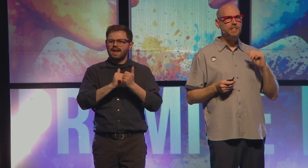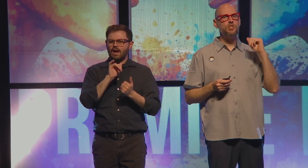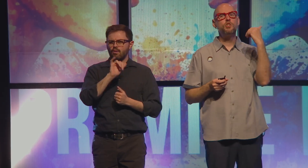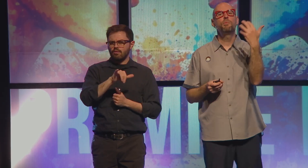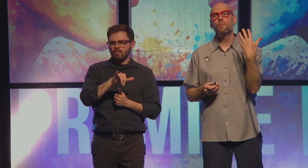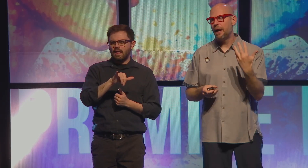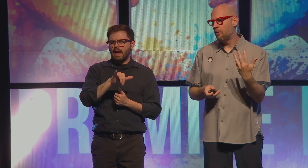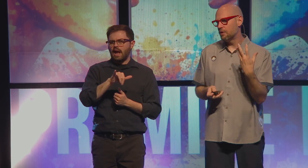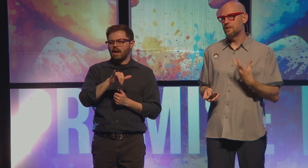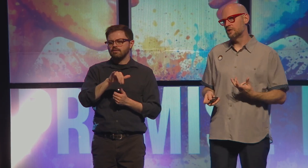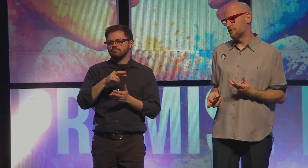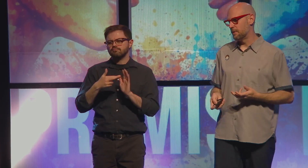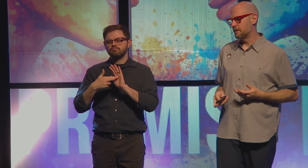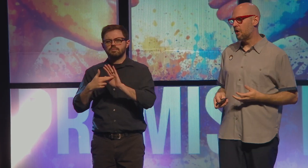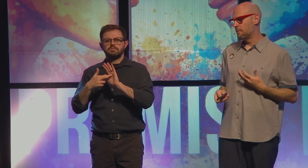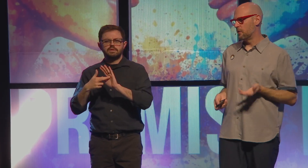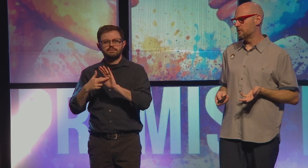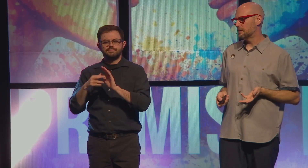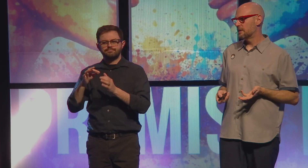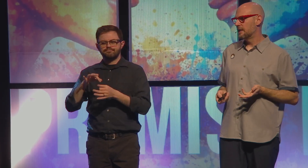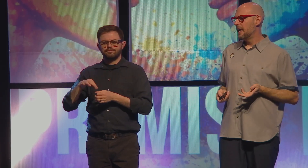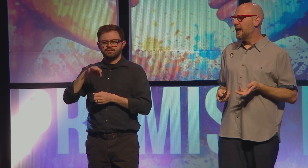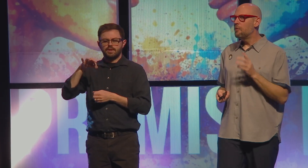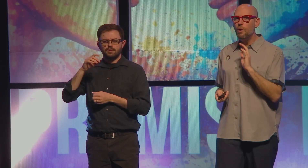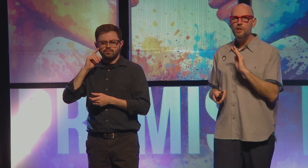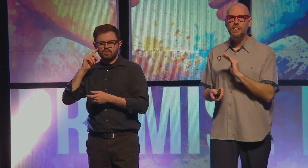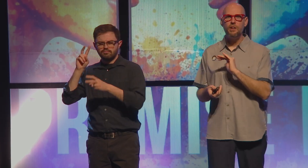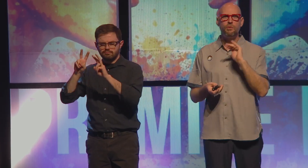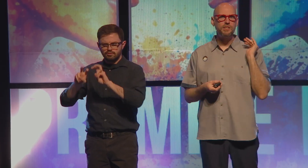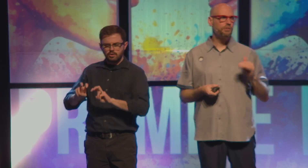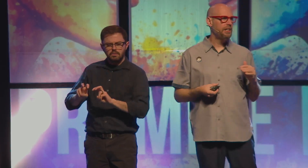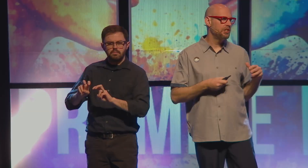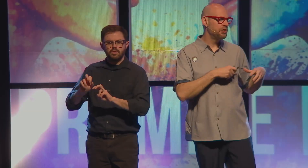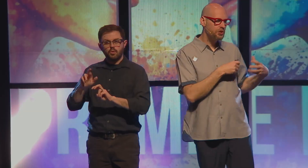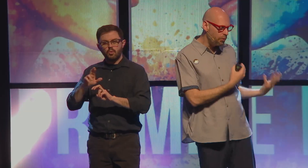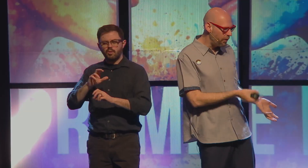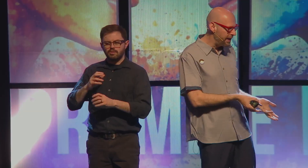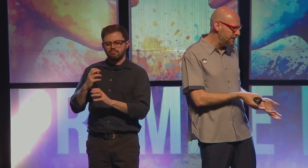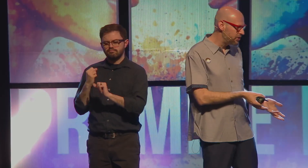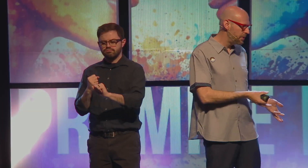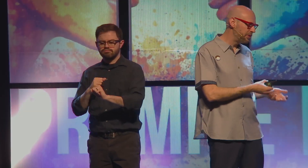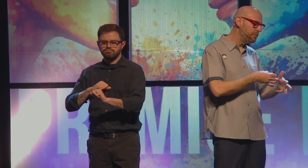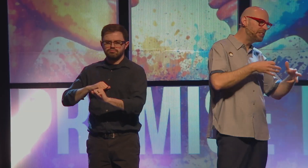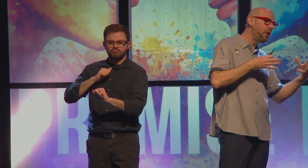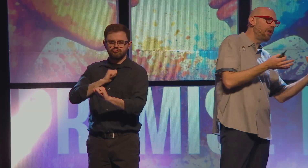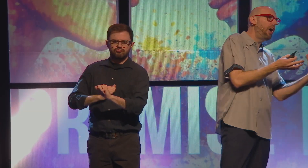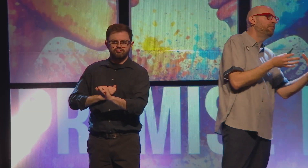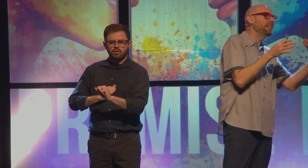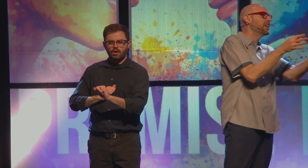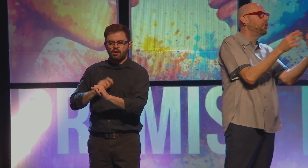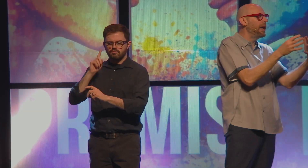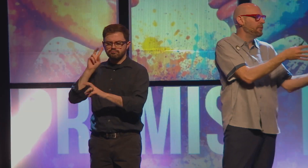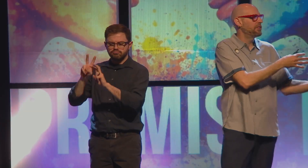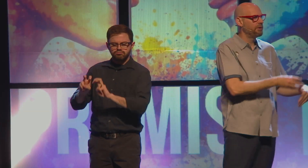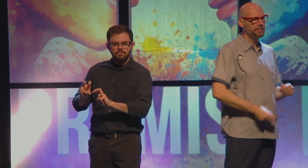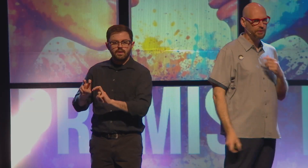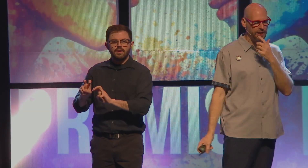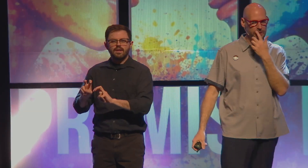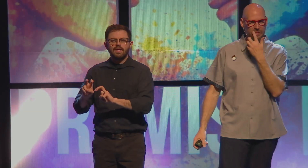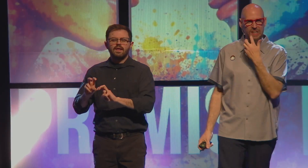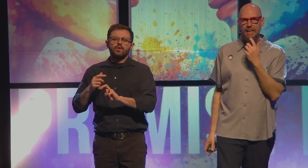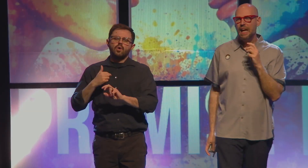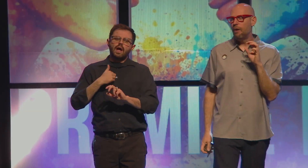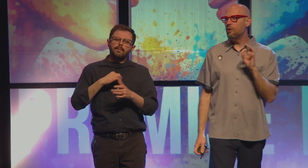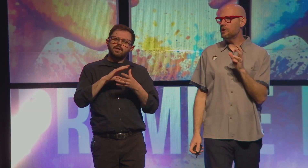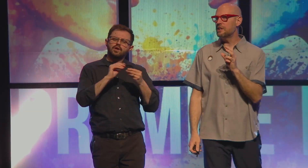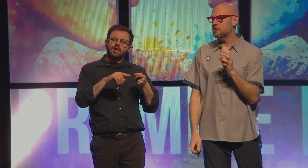right? As a superpower discernment almost. And I want to look at a resurrection story in the scripture that we don't often equate with the